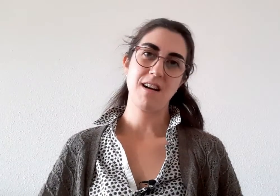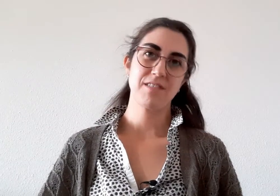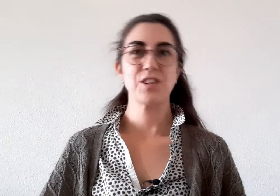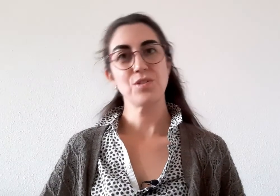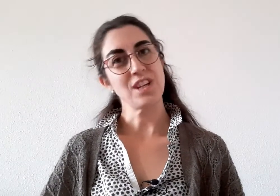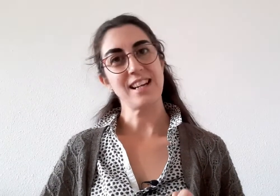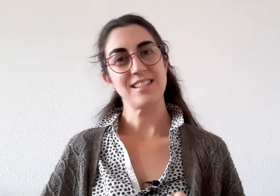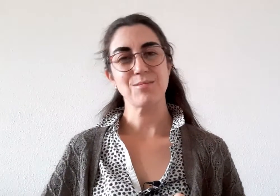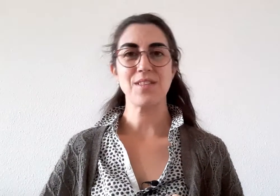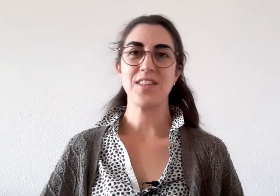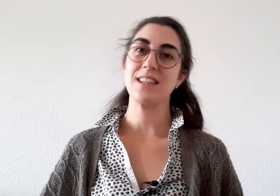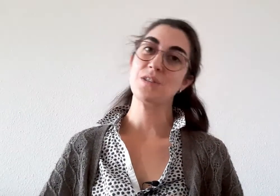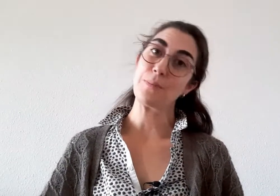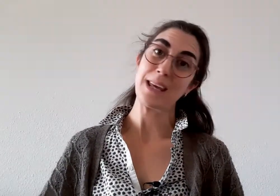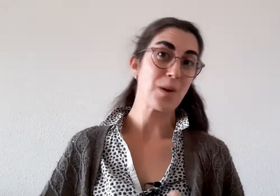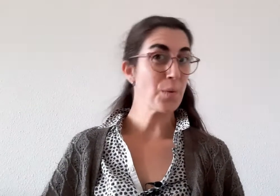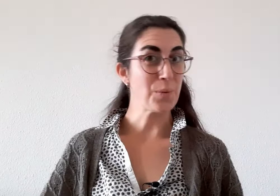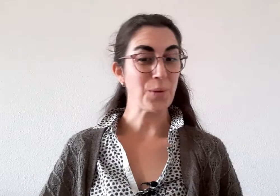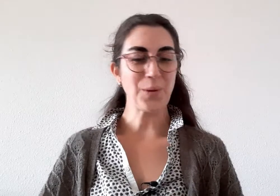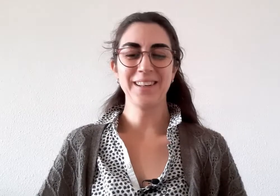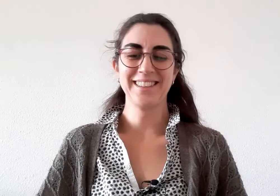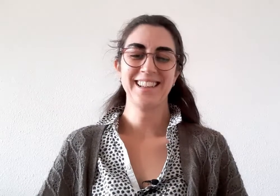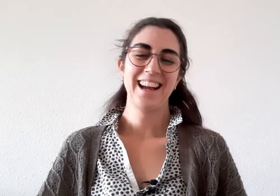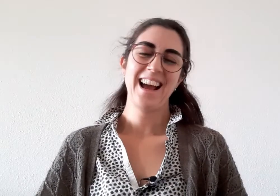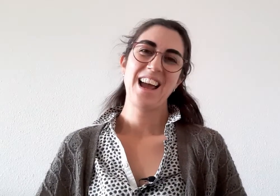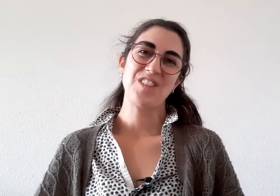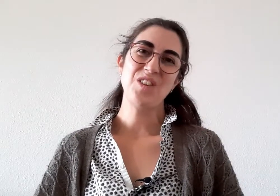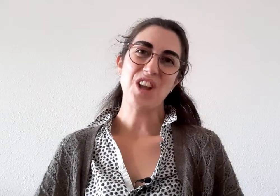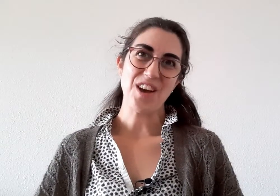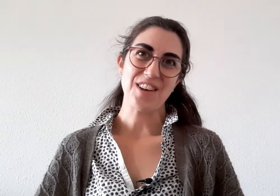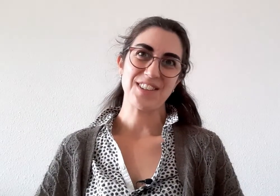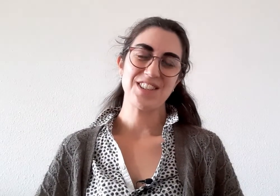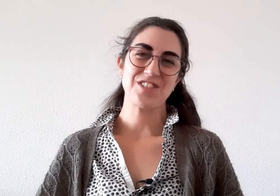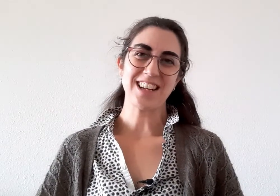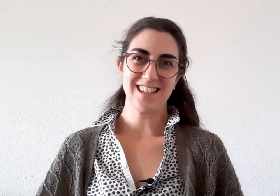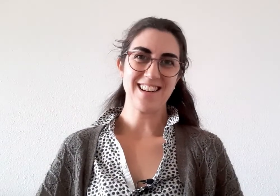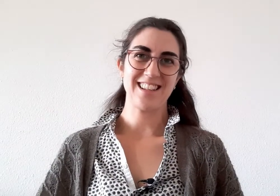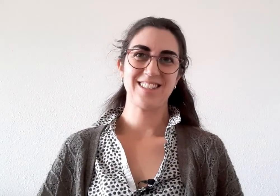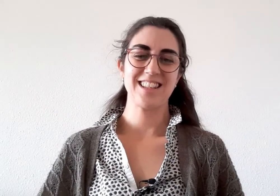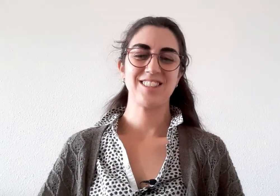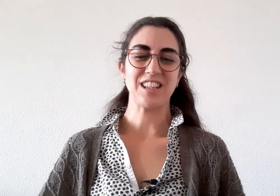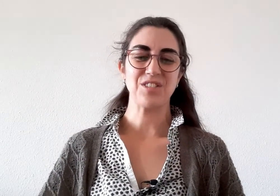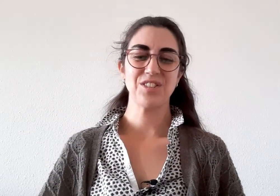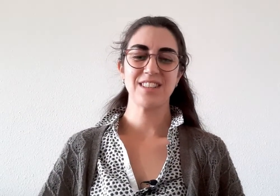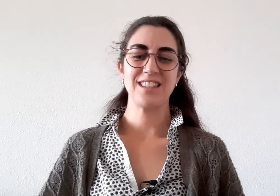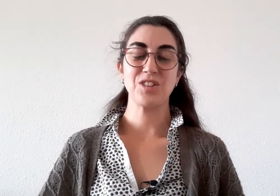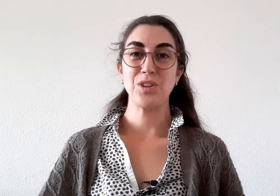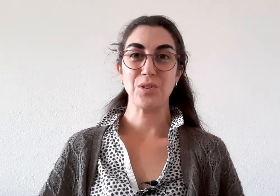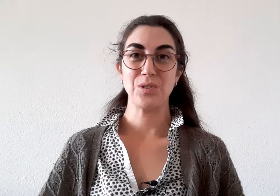hungry or tired, whether they need to pee or poo. If you learn to recognize these signals and these cues, you